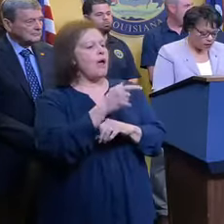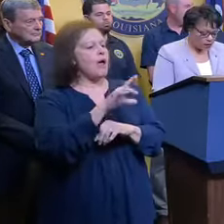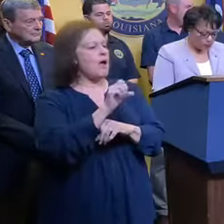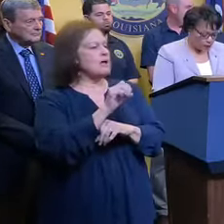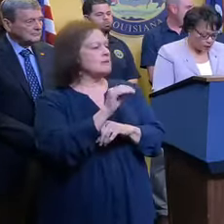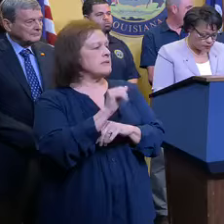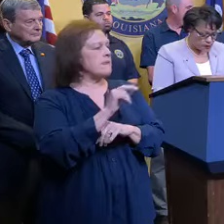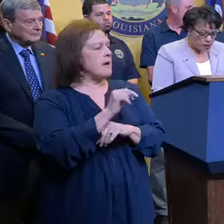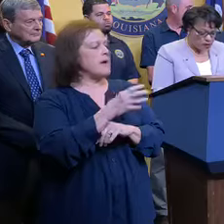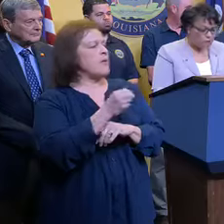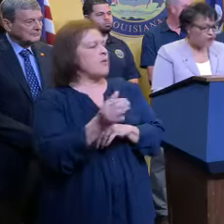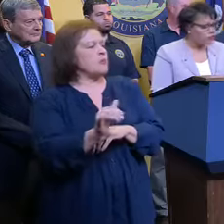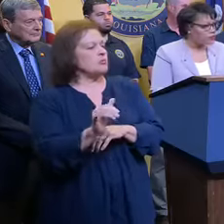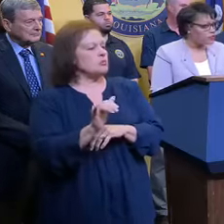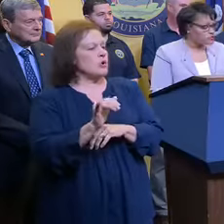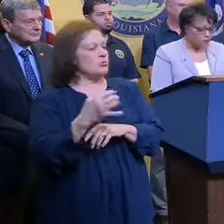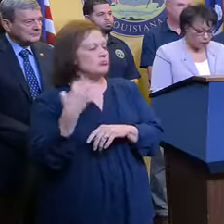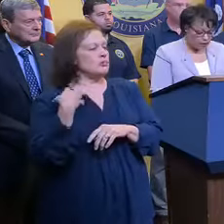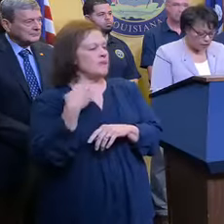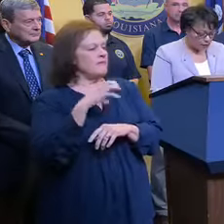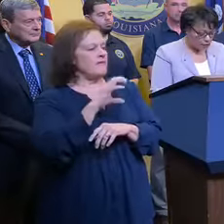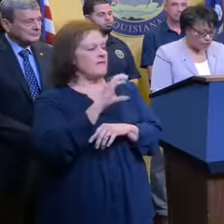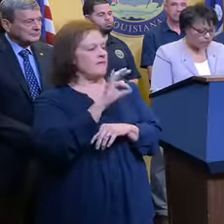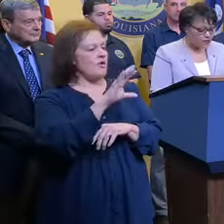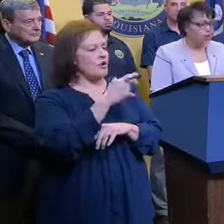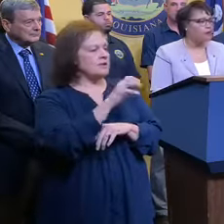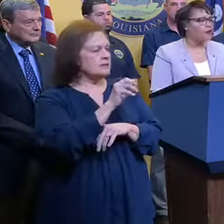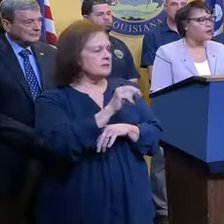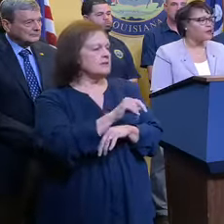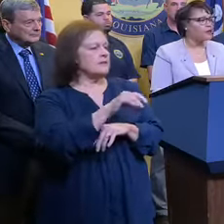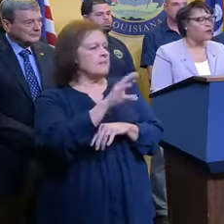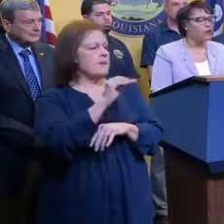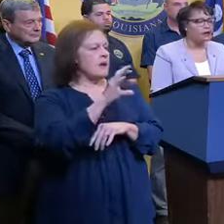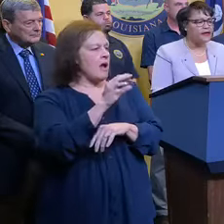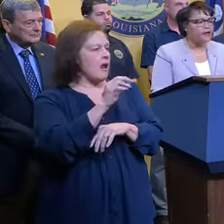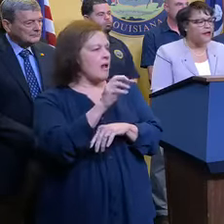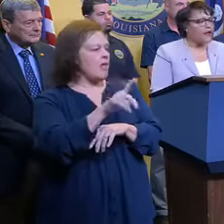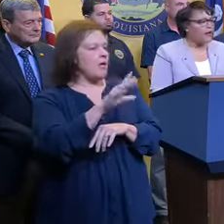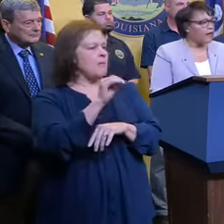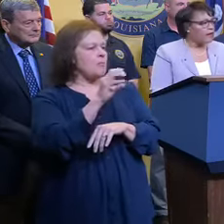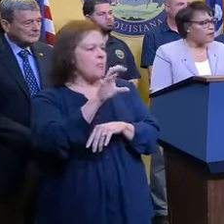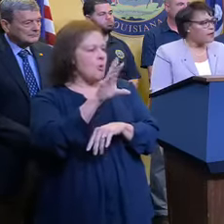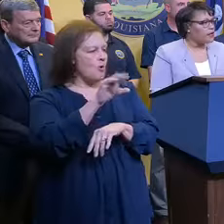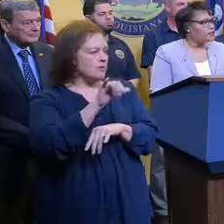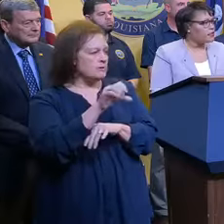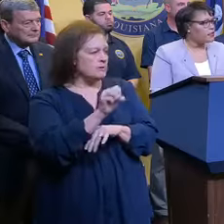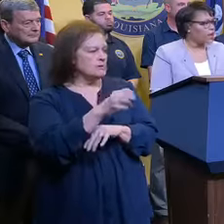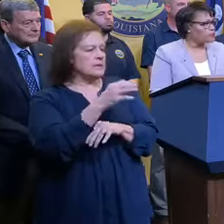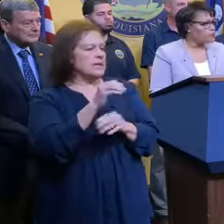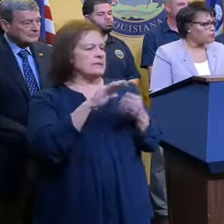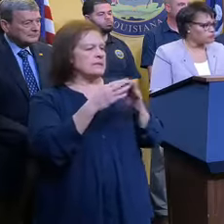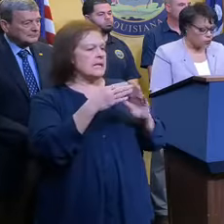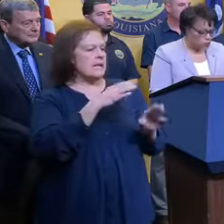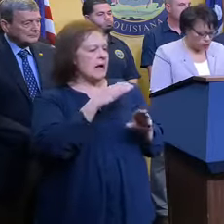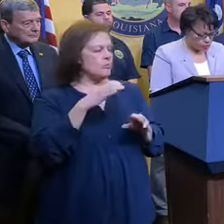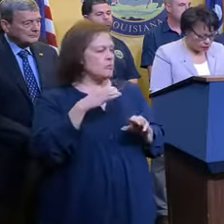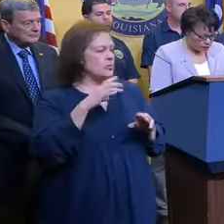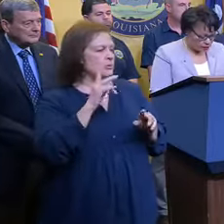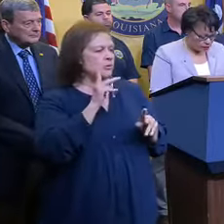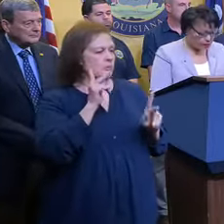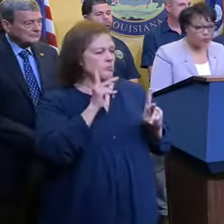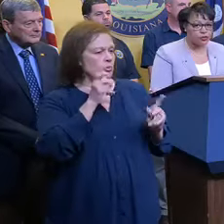along with, of course, Chief Ferguson, Chief McConnell, Chief Samaran, Director Morris, and city council members who